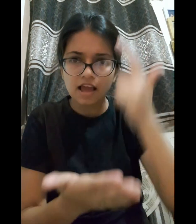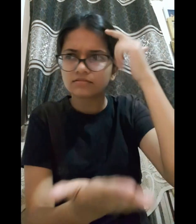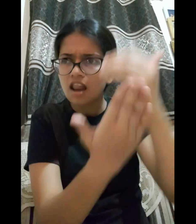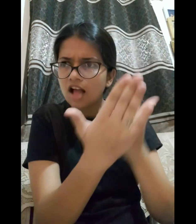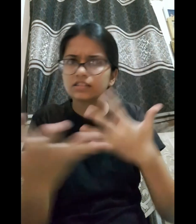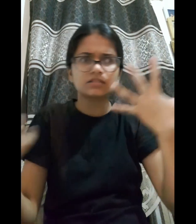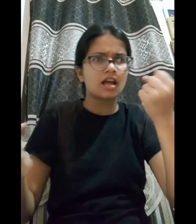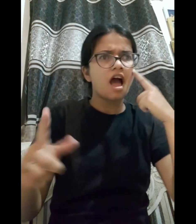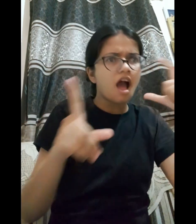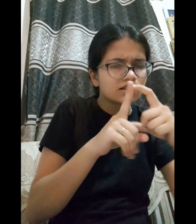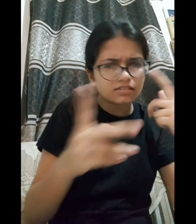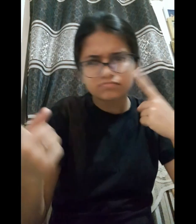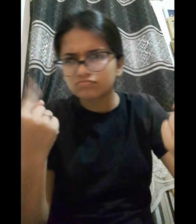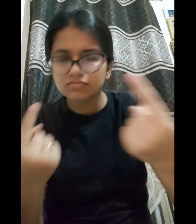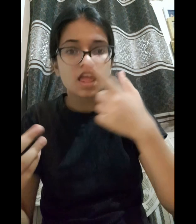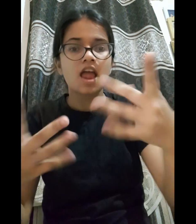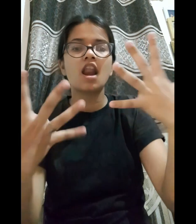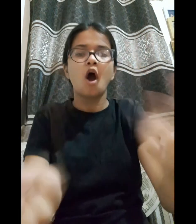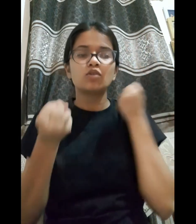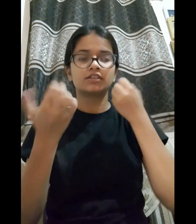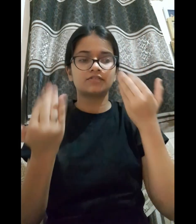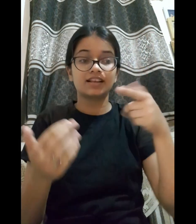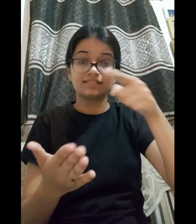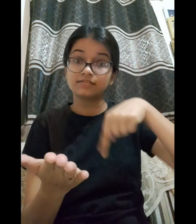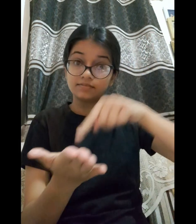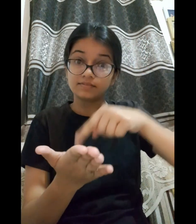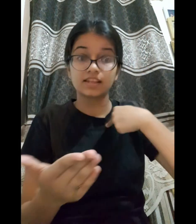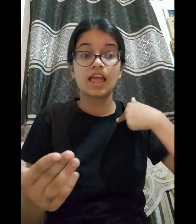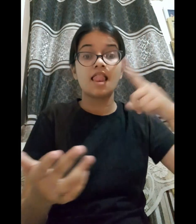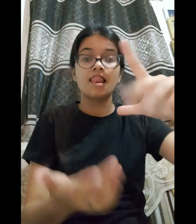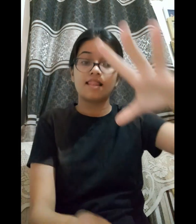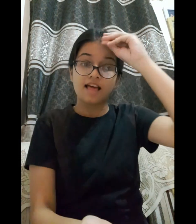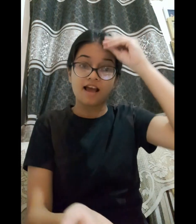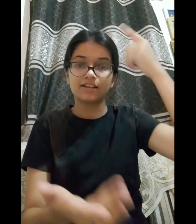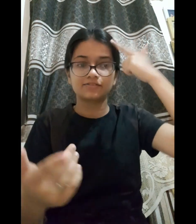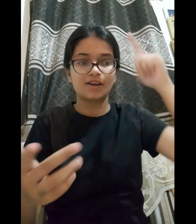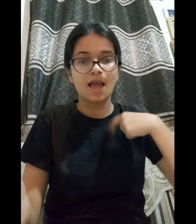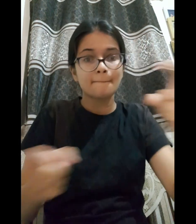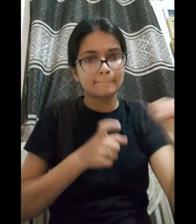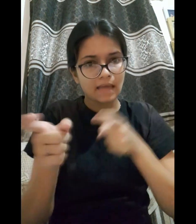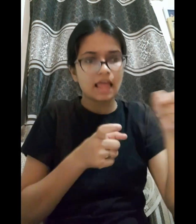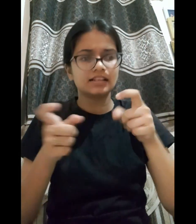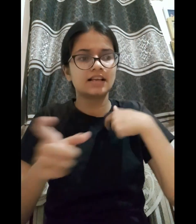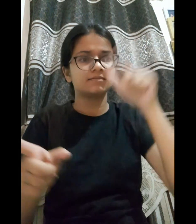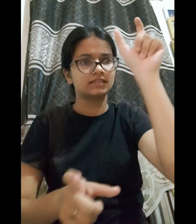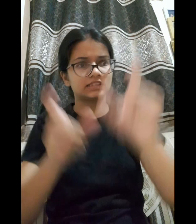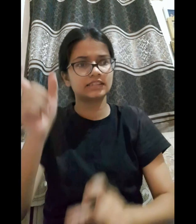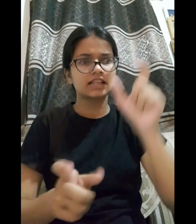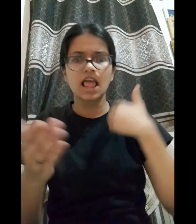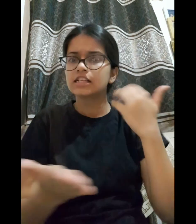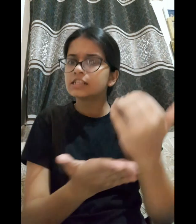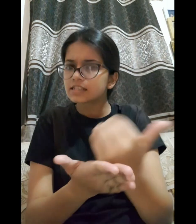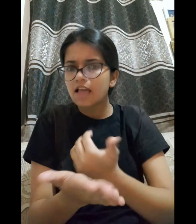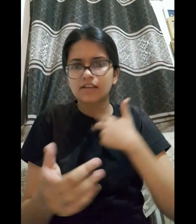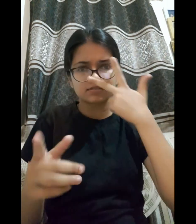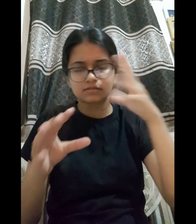it, seek help, and control it. So this is the learning which is recent, and we are able to manage many patients safely,